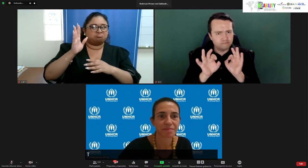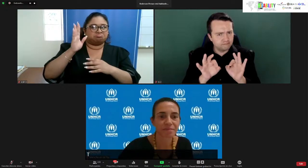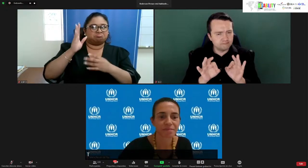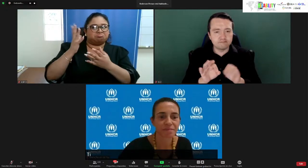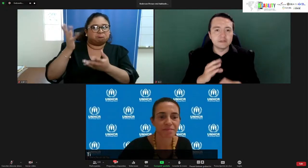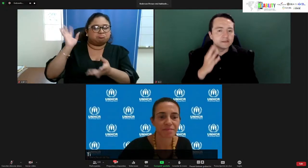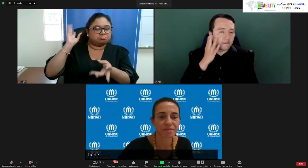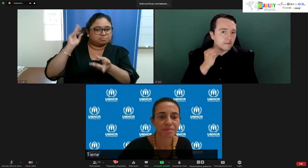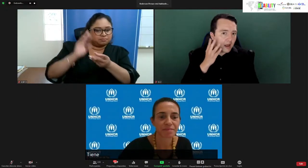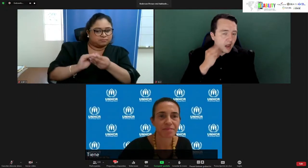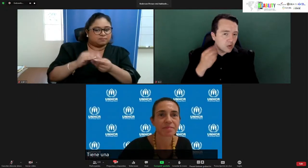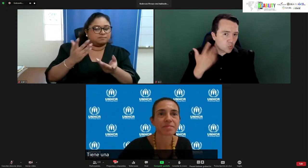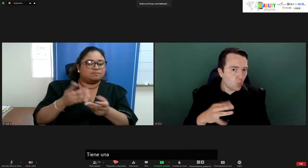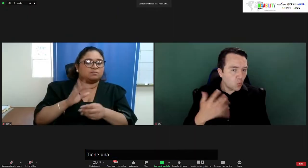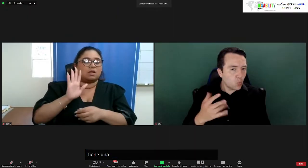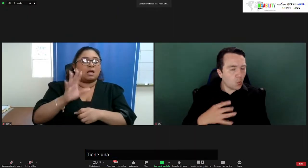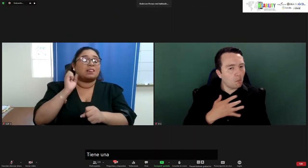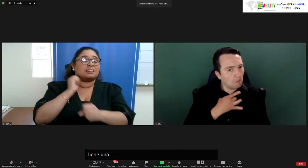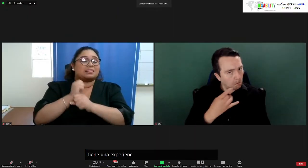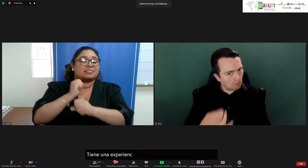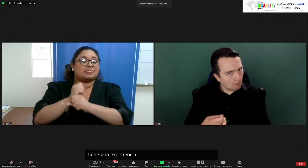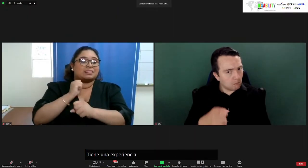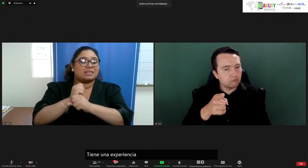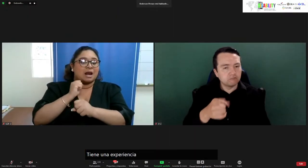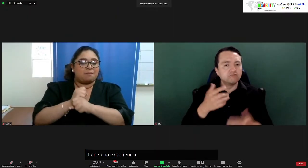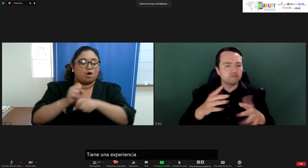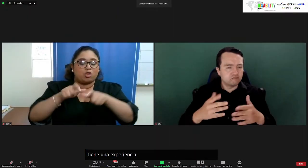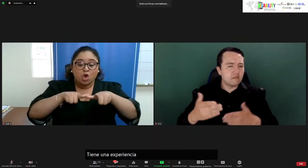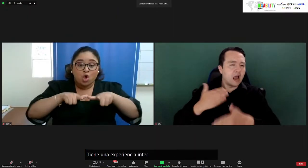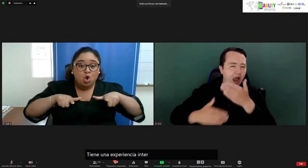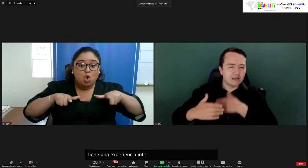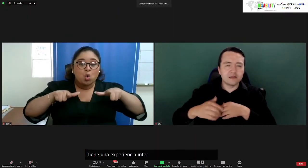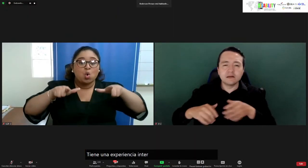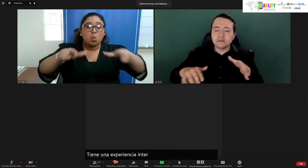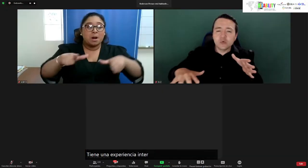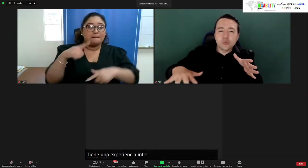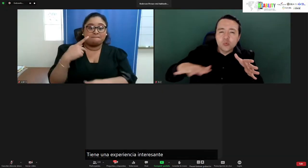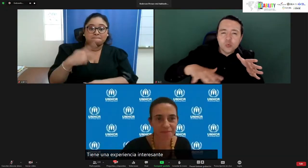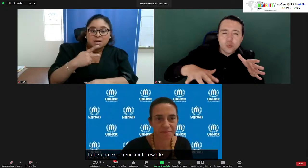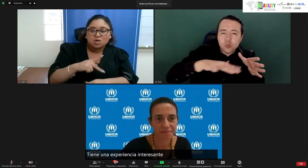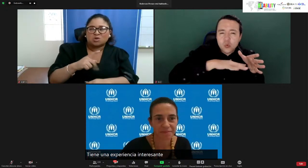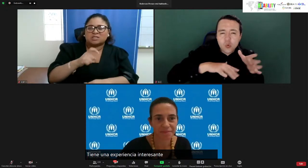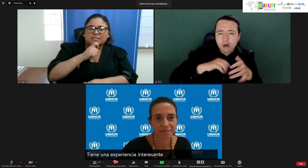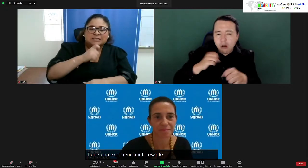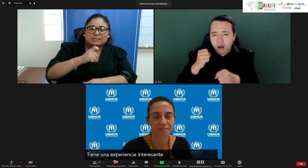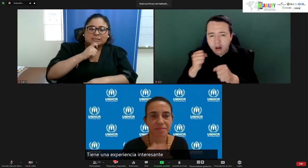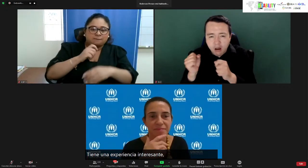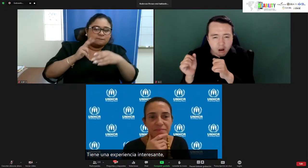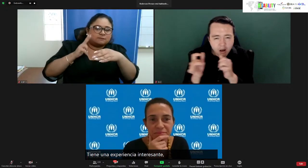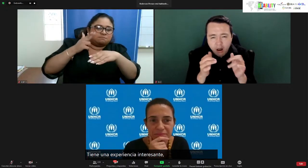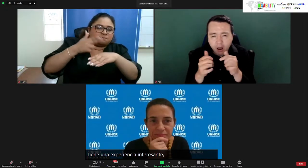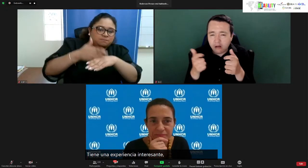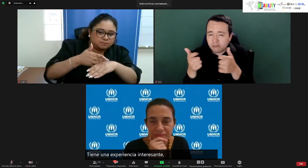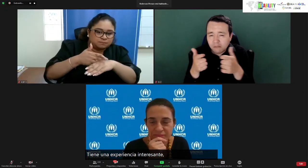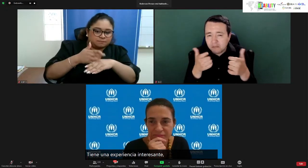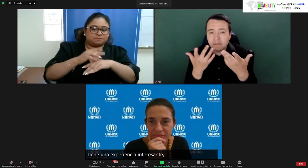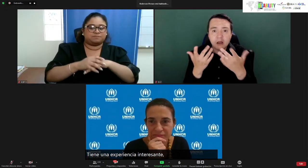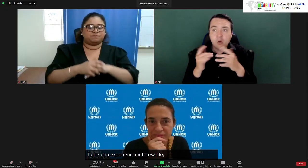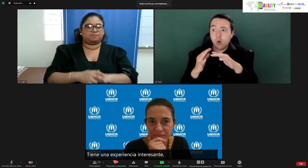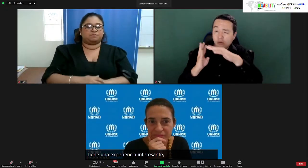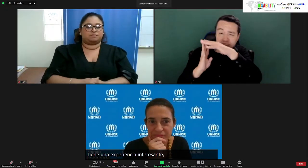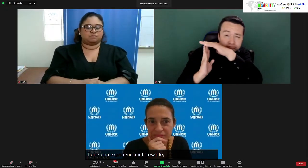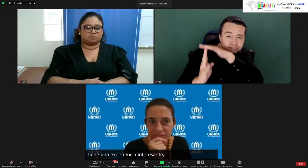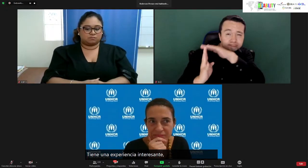her profile work carried out in humanitarian crisis and flipped